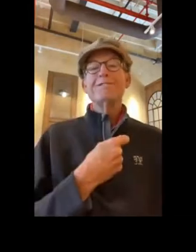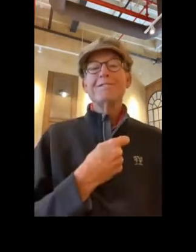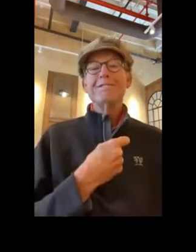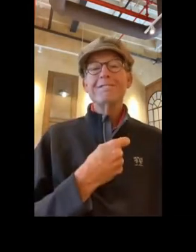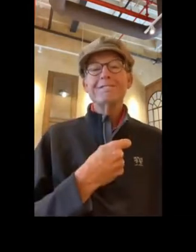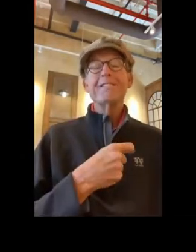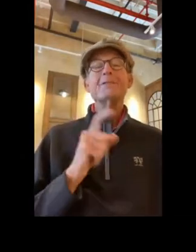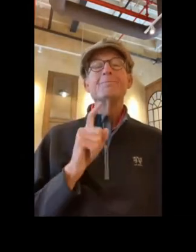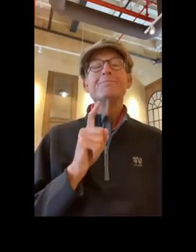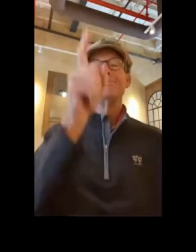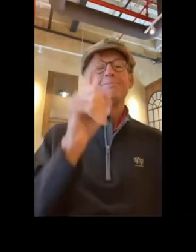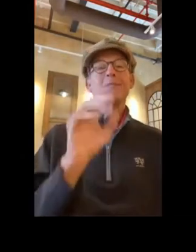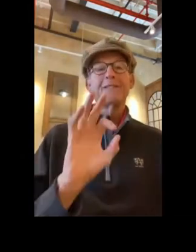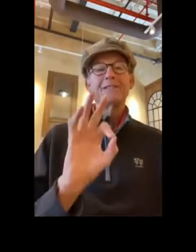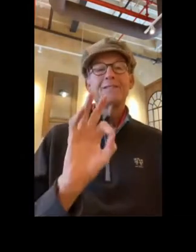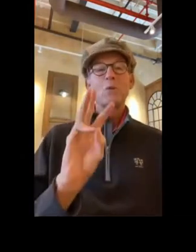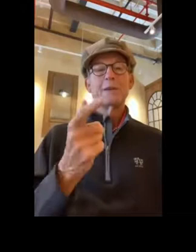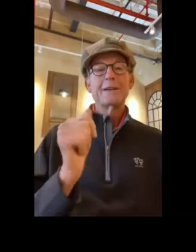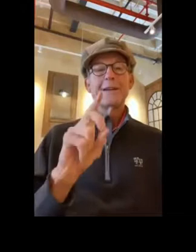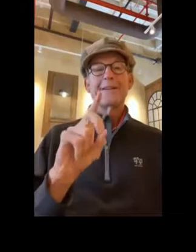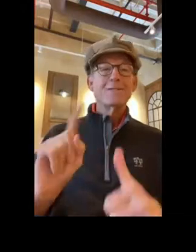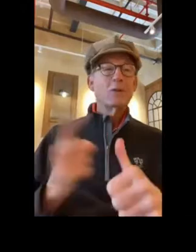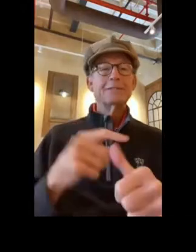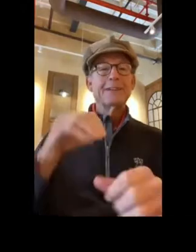And he took me golfing